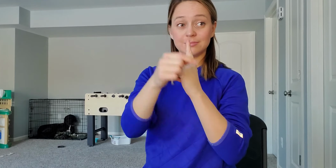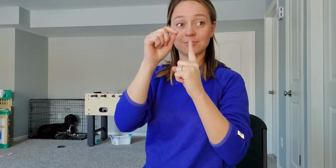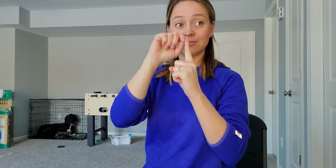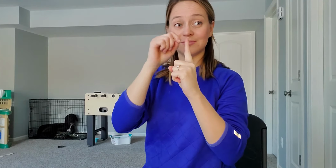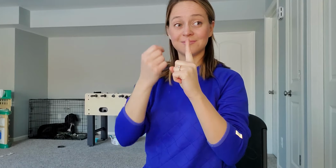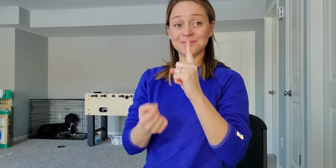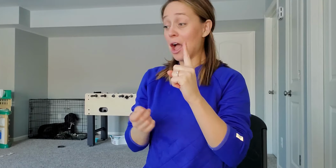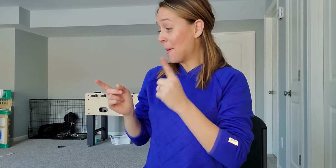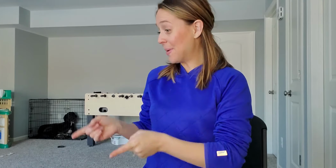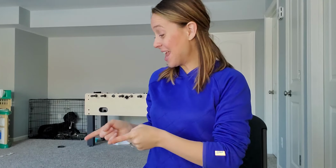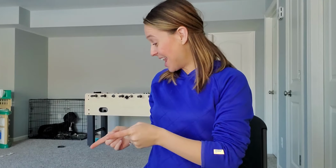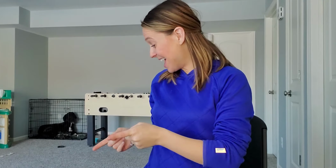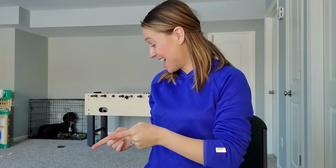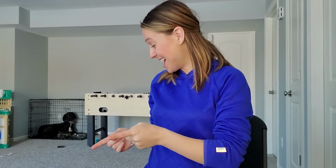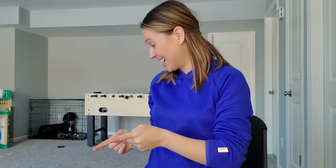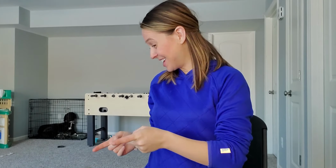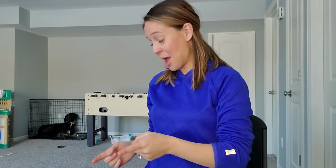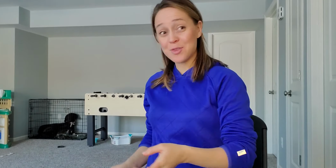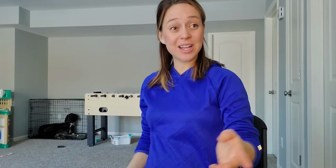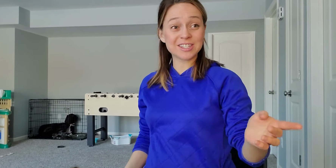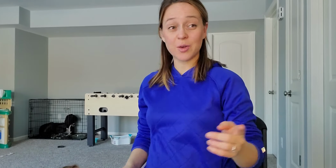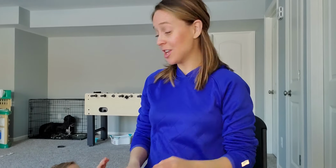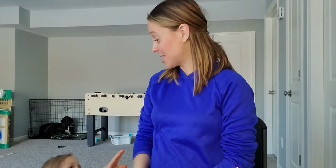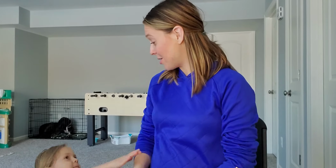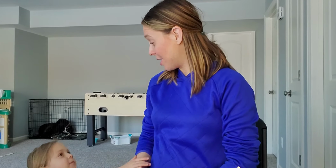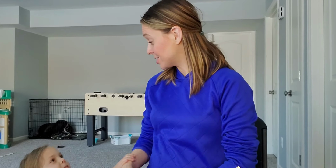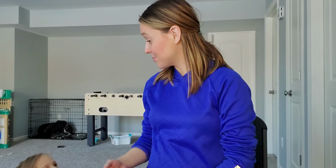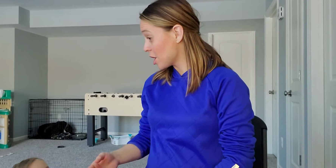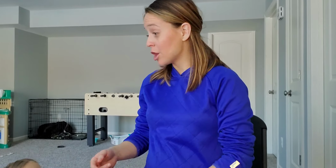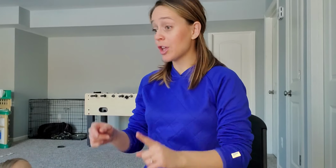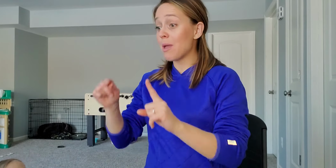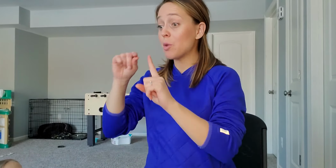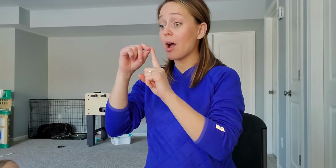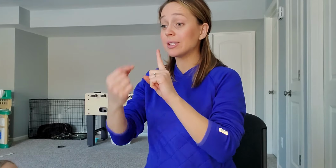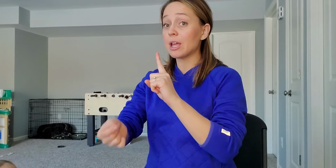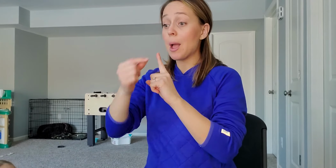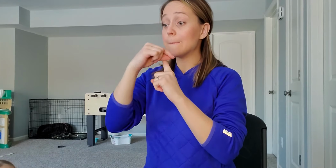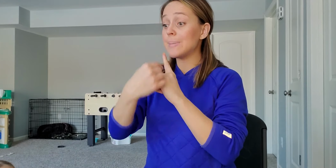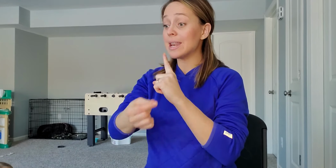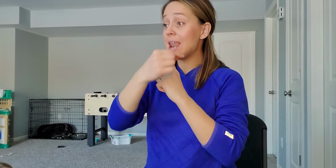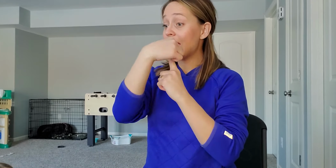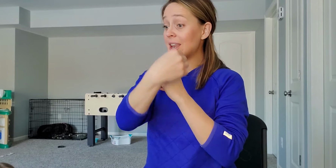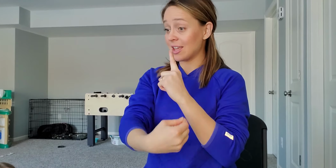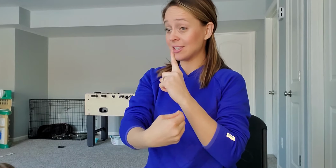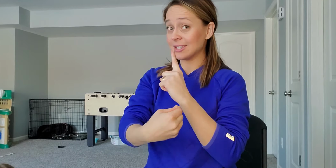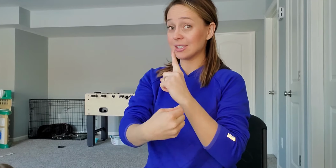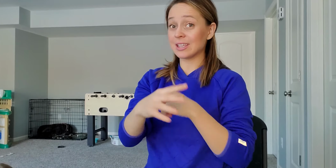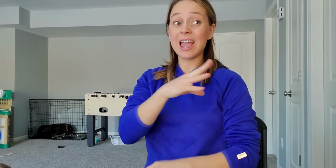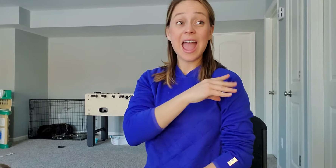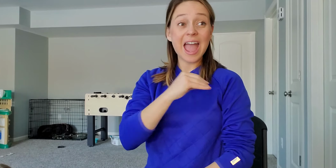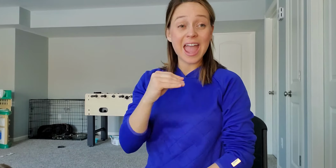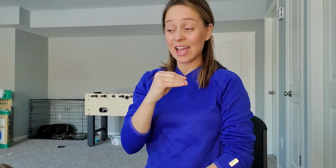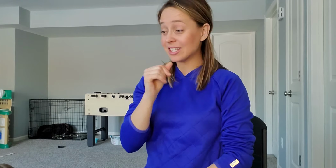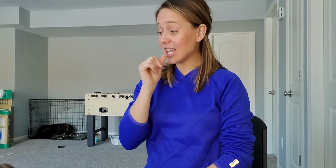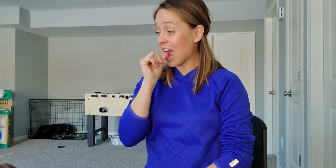Banana. Banana. Banana! Yep, you guys can go ahead and shout it out. So maybe you want bananas,